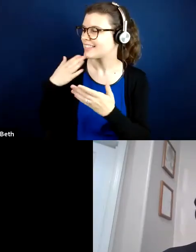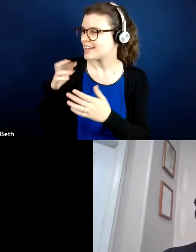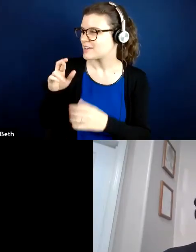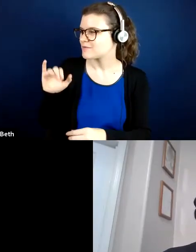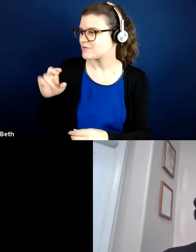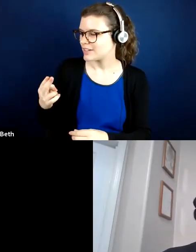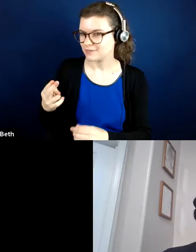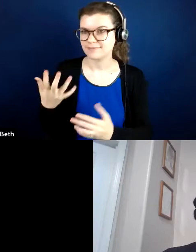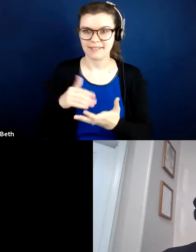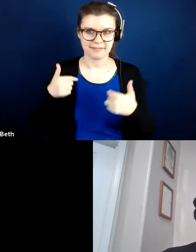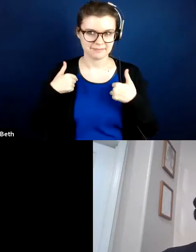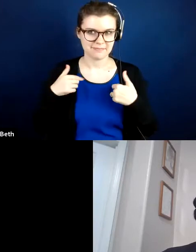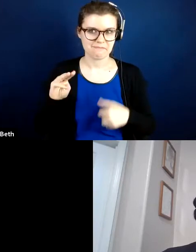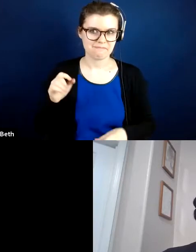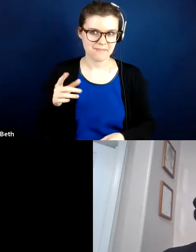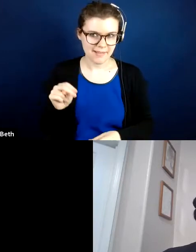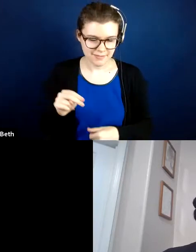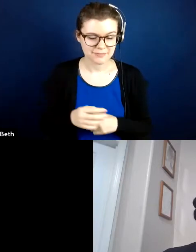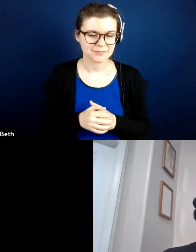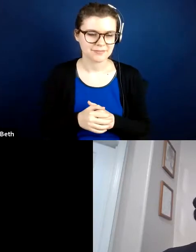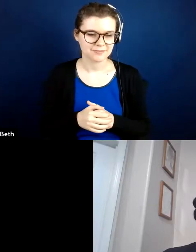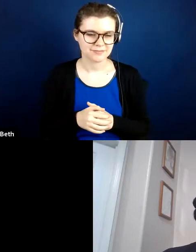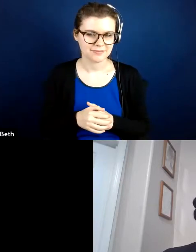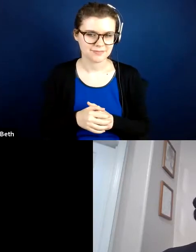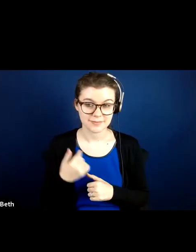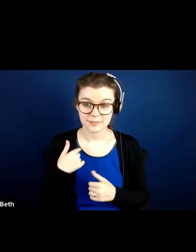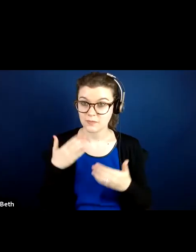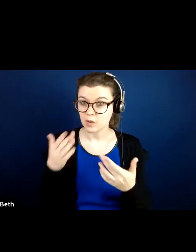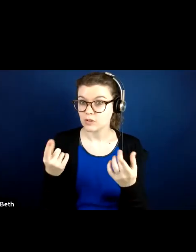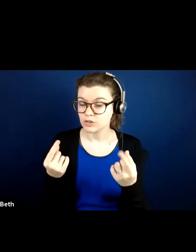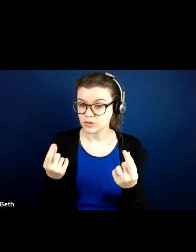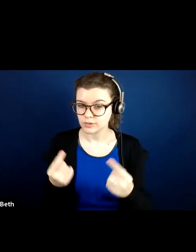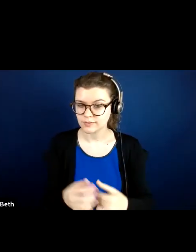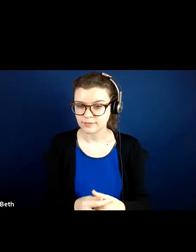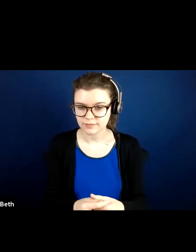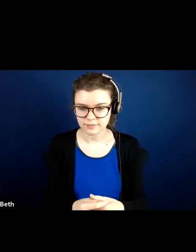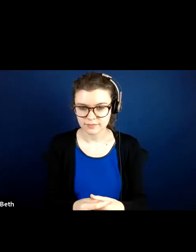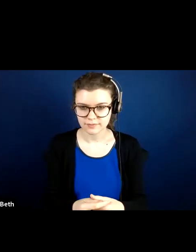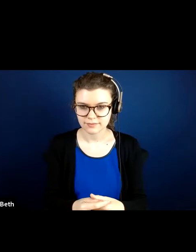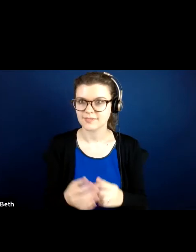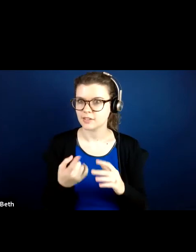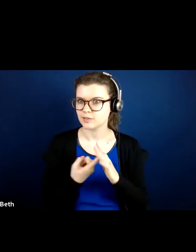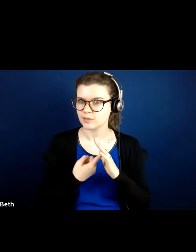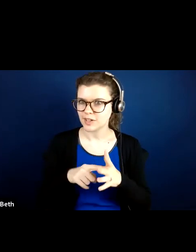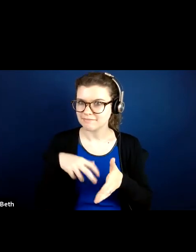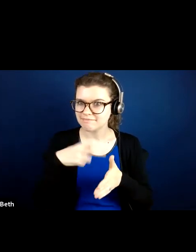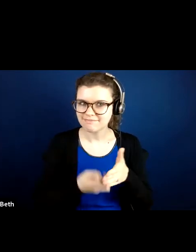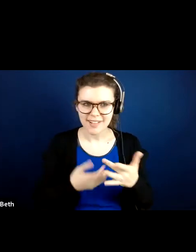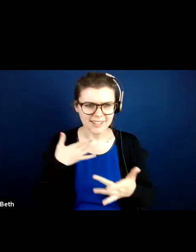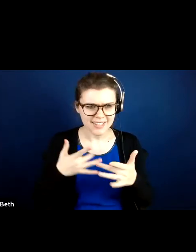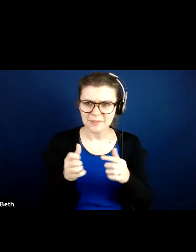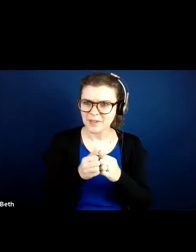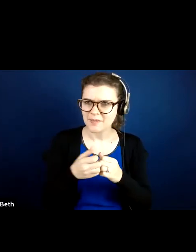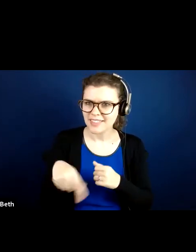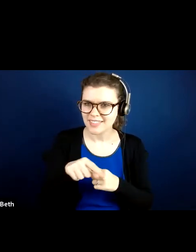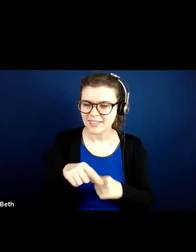This is Megan. I'm going to go ahead and dive in. I'm excited to be here with